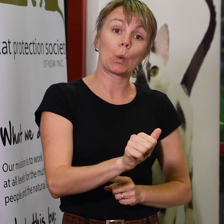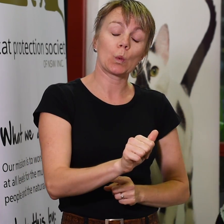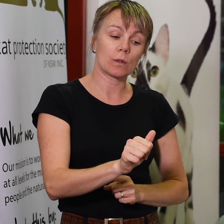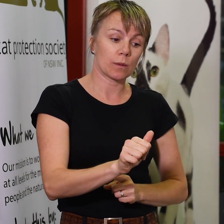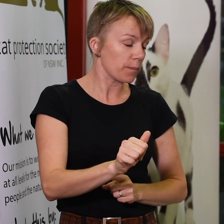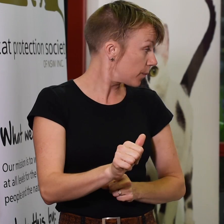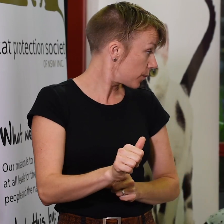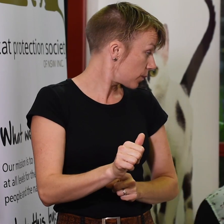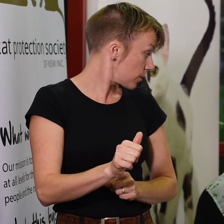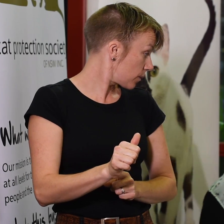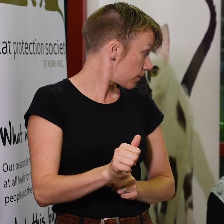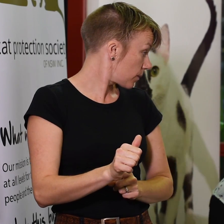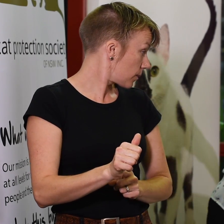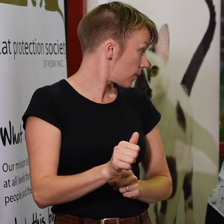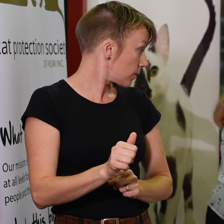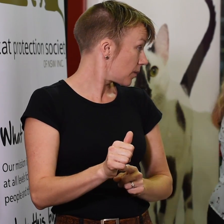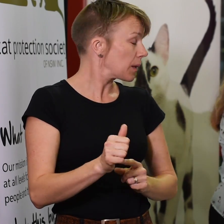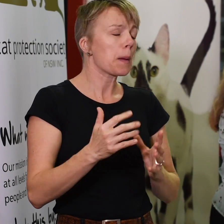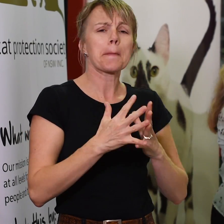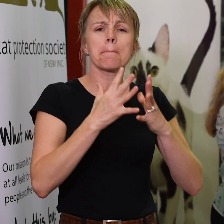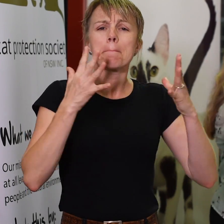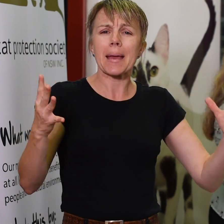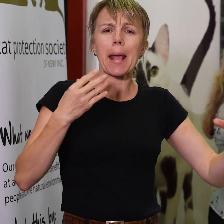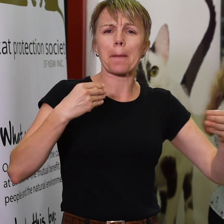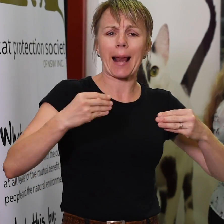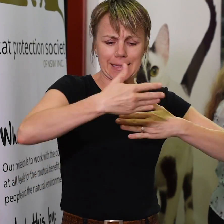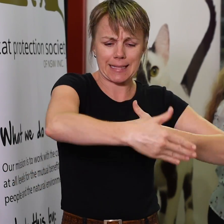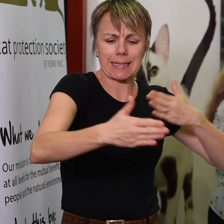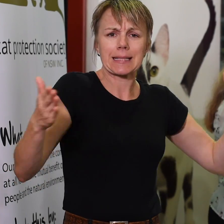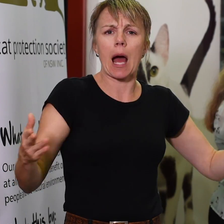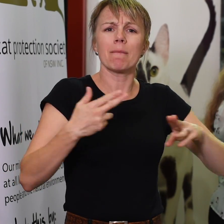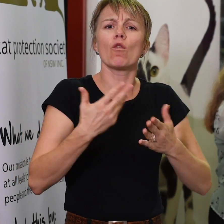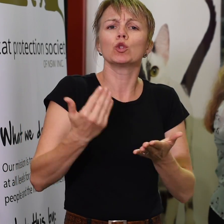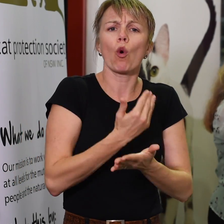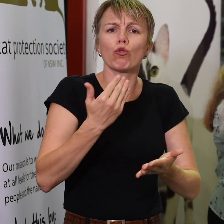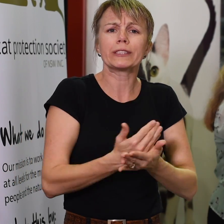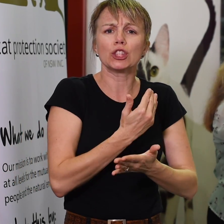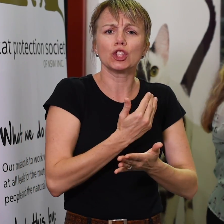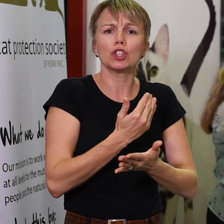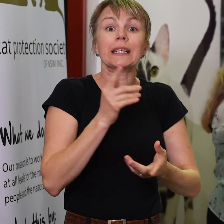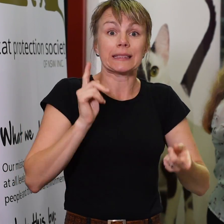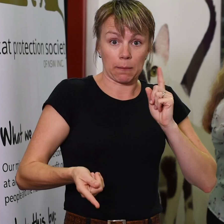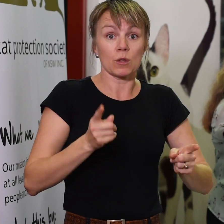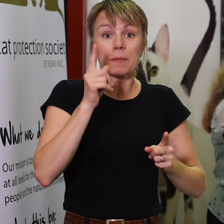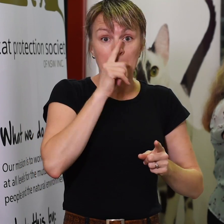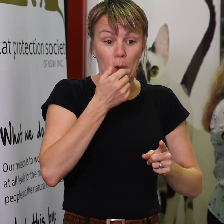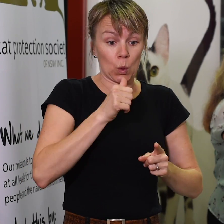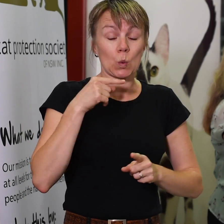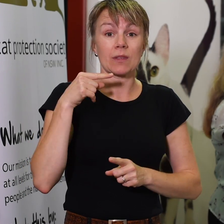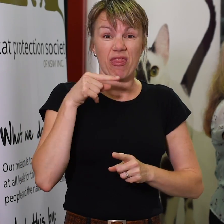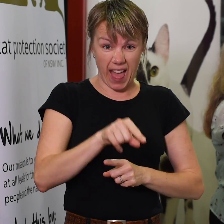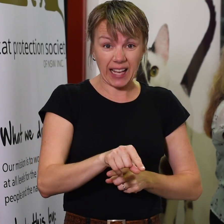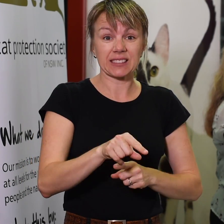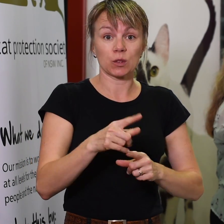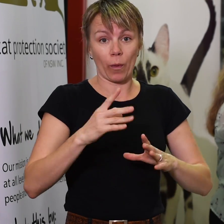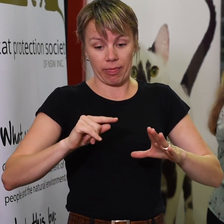sorry, I'm just gonna back down a sec, one of these and cut a hole in it so their cat can get in and out, because that's the